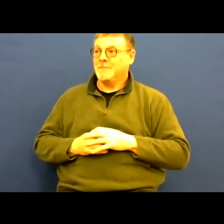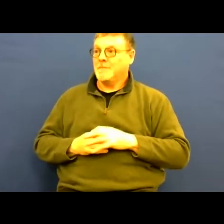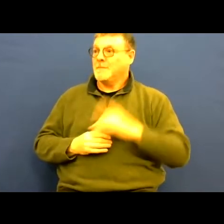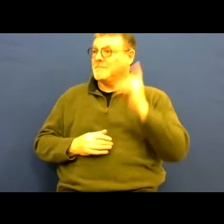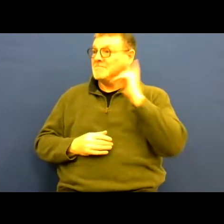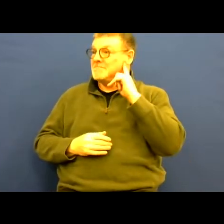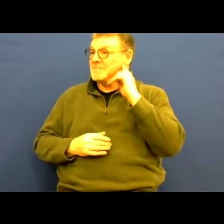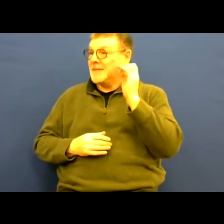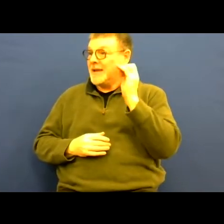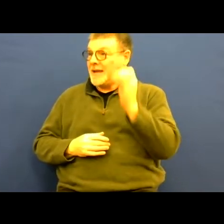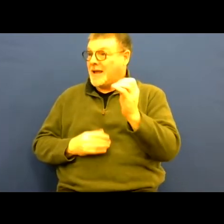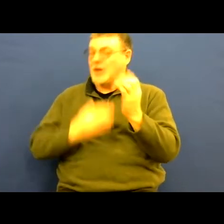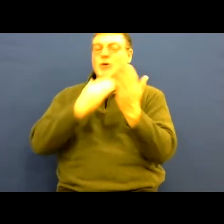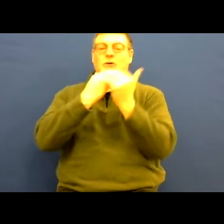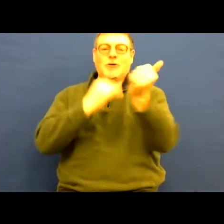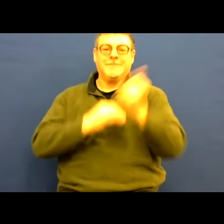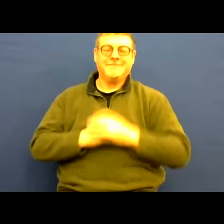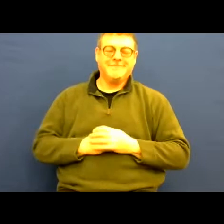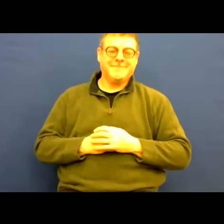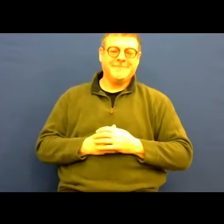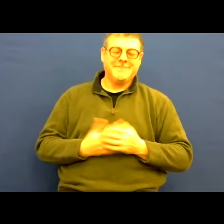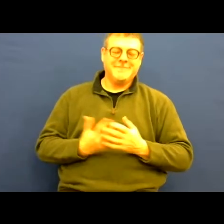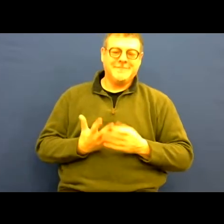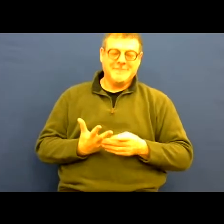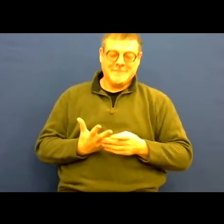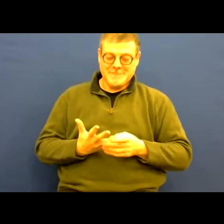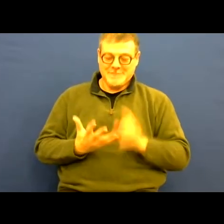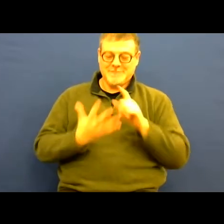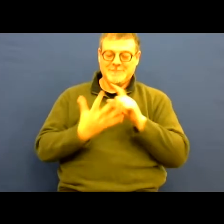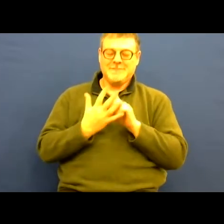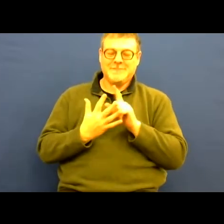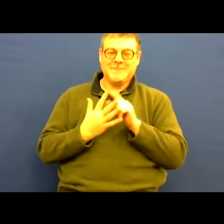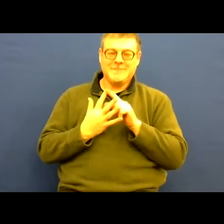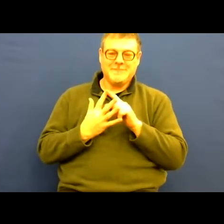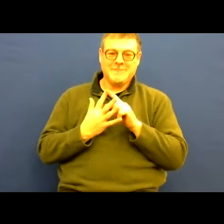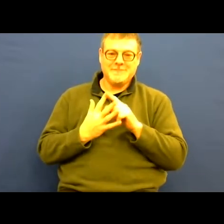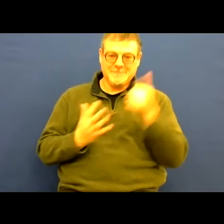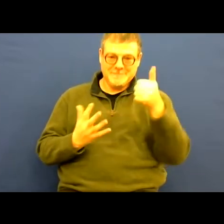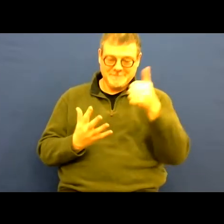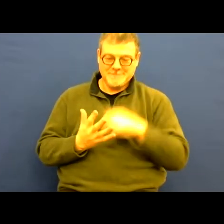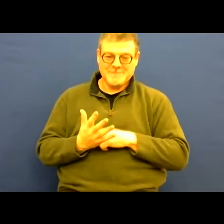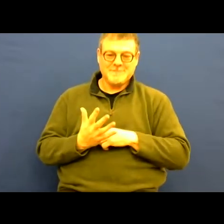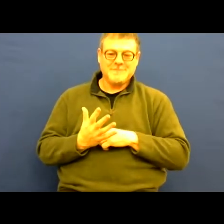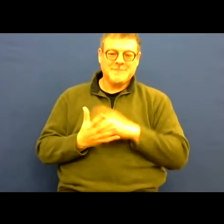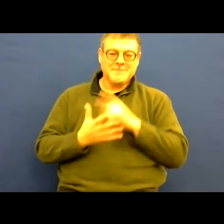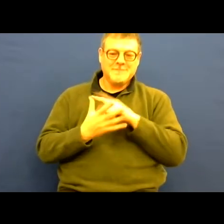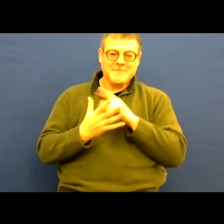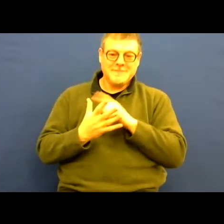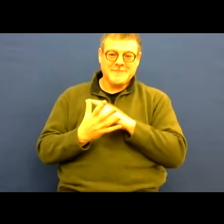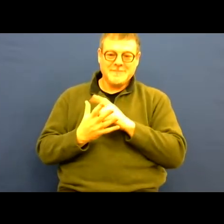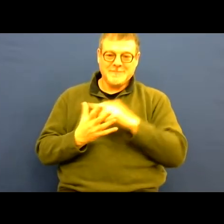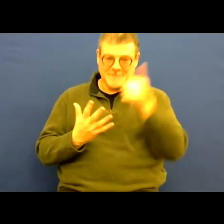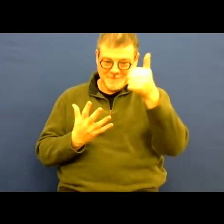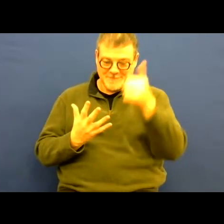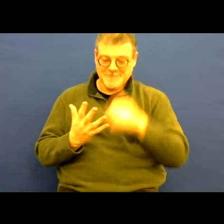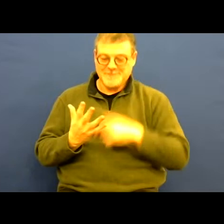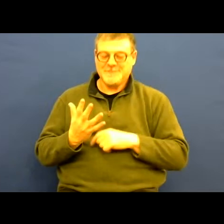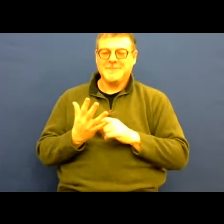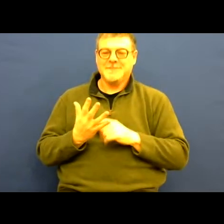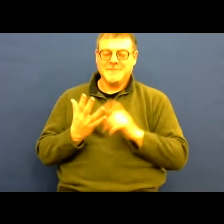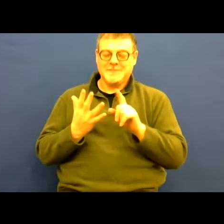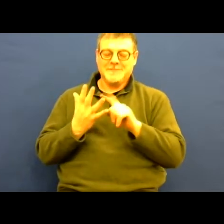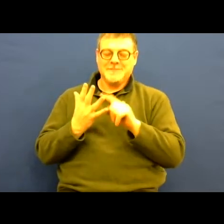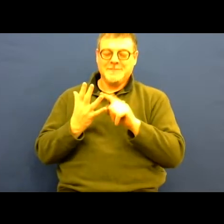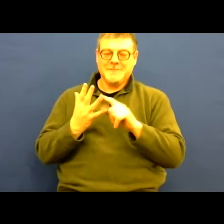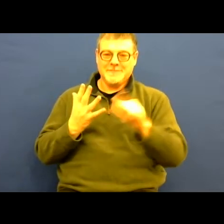Then hearing none, please call the roll. Councilmember Safranik, Aye. Councilmember Bolsner, Aye.